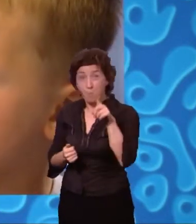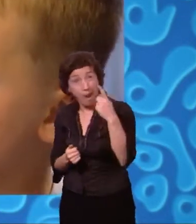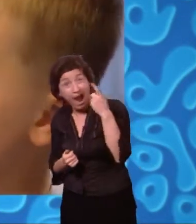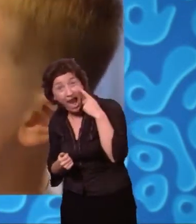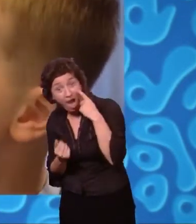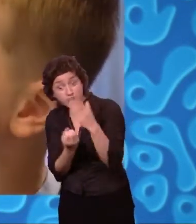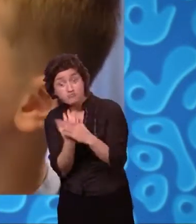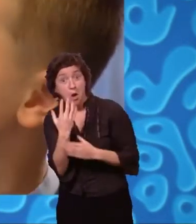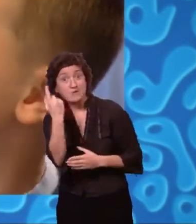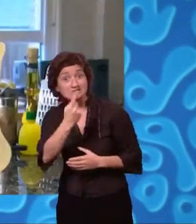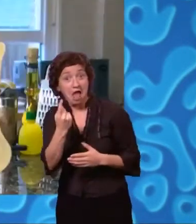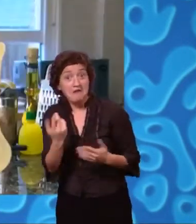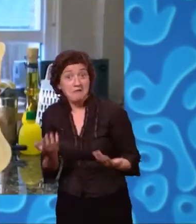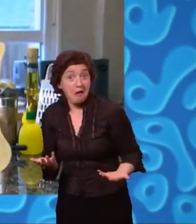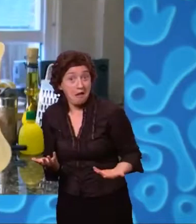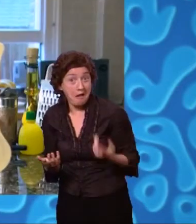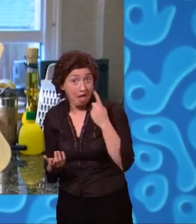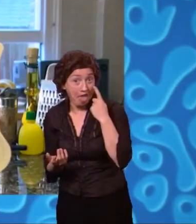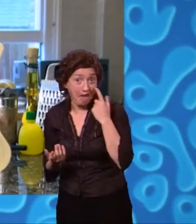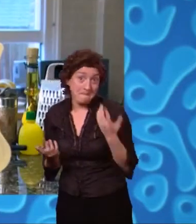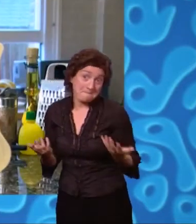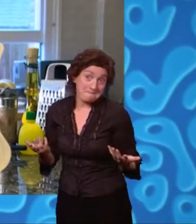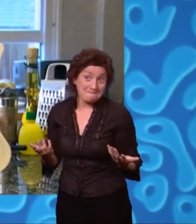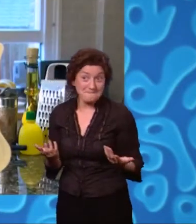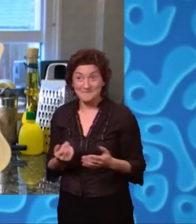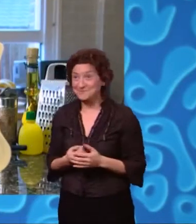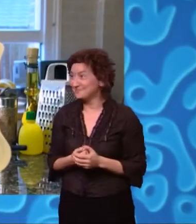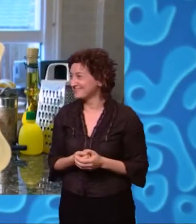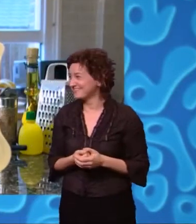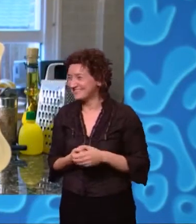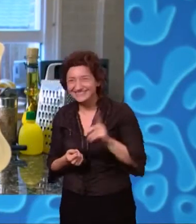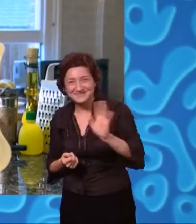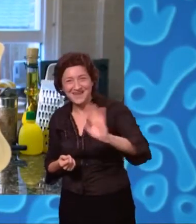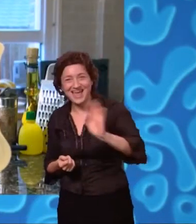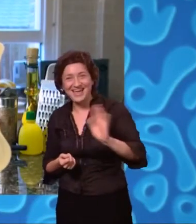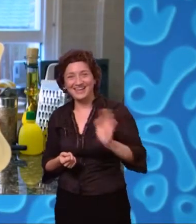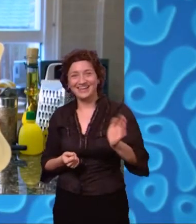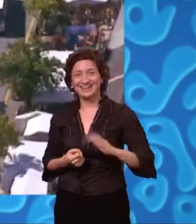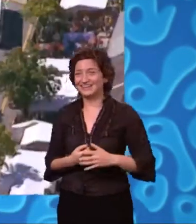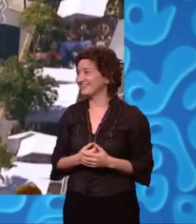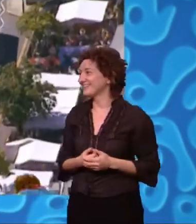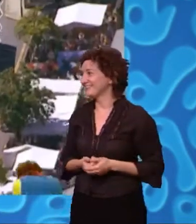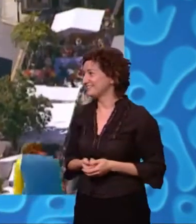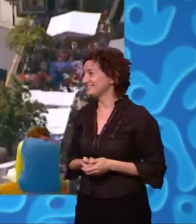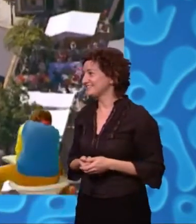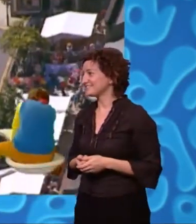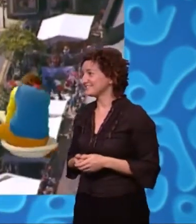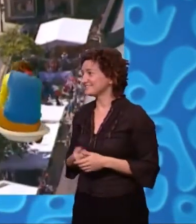Tasty! Why don't you try growing bean sprouts? Bye!